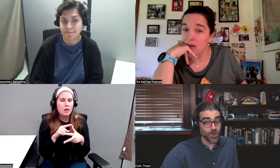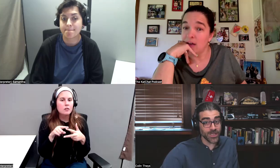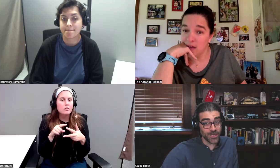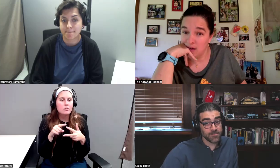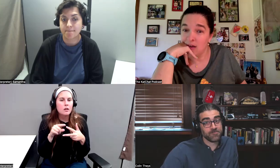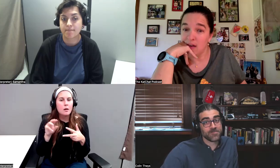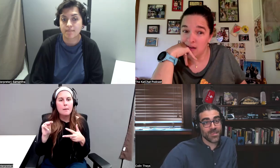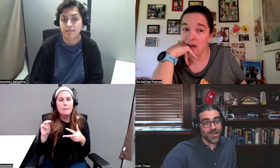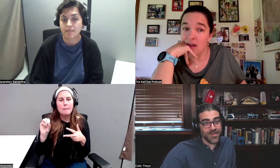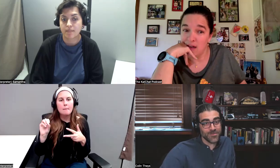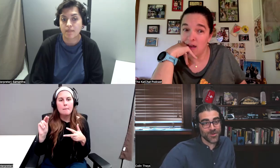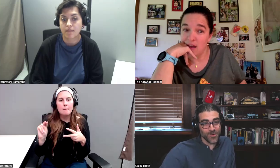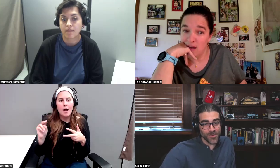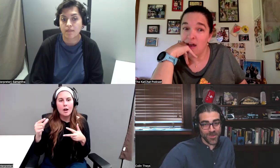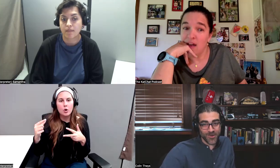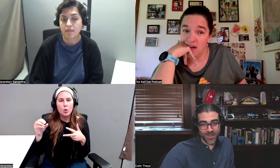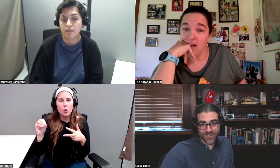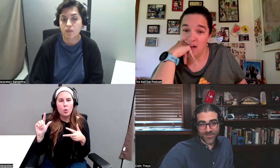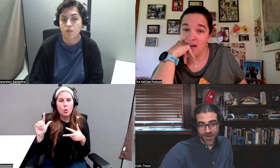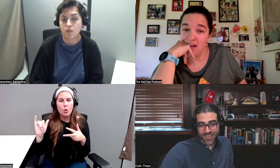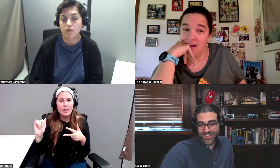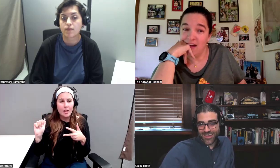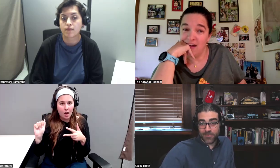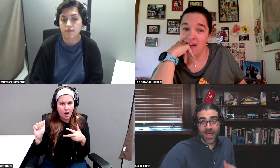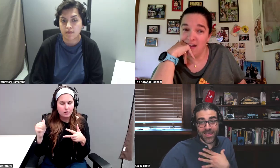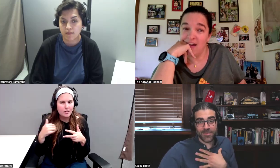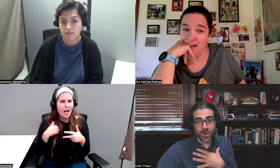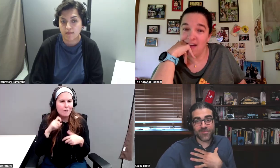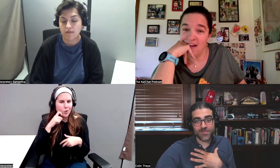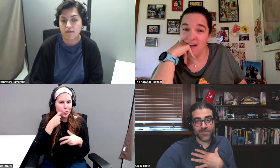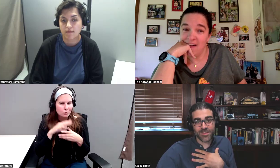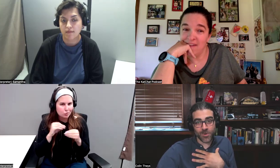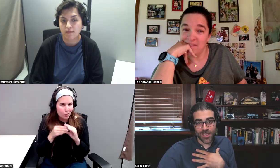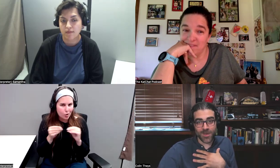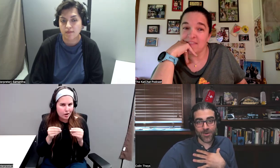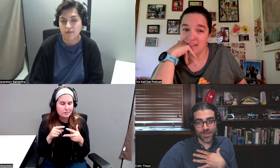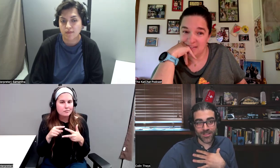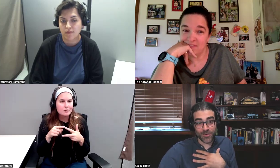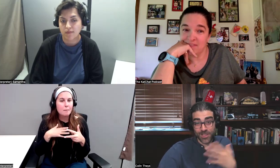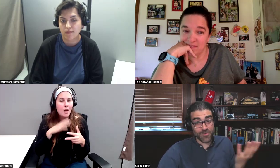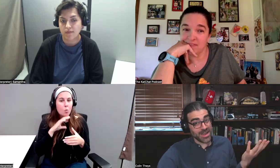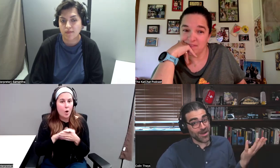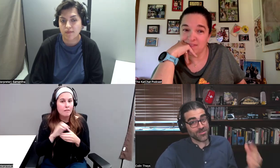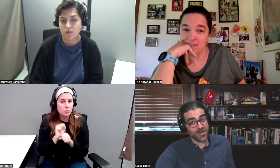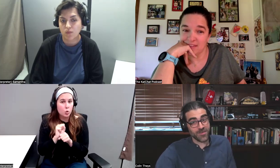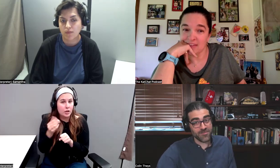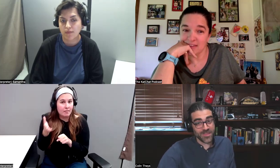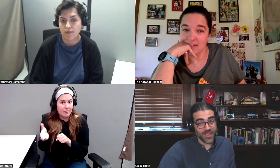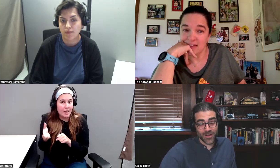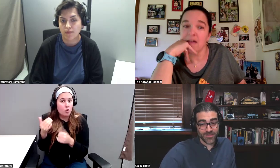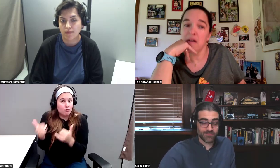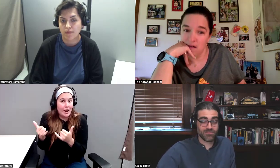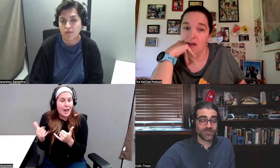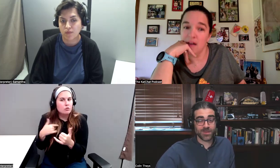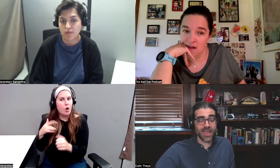do Mongolia. I have a really cool Mongolia story. My wife is working in Mongolia literally right now, so I've been